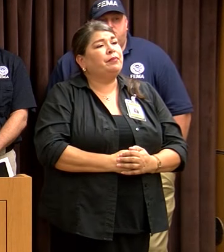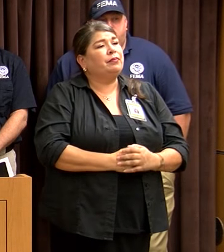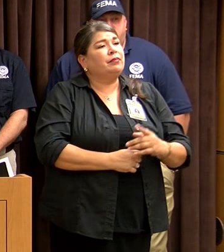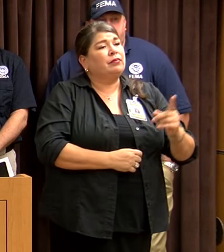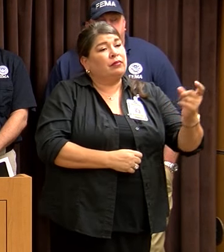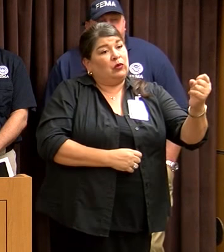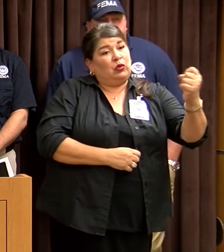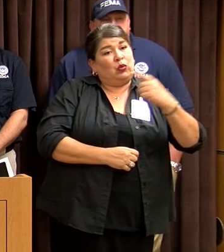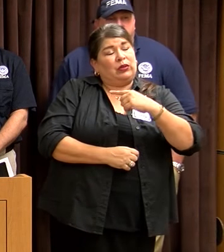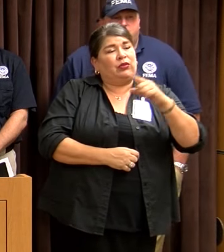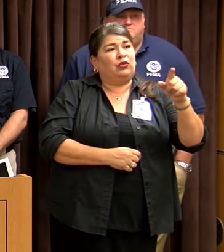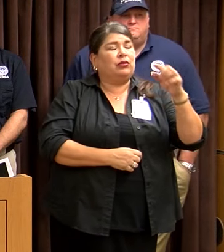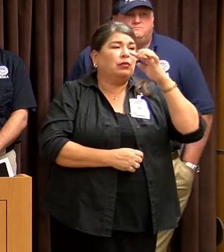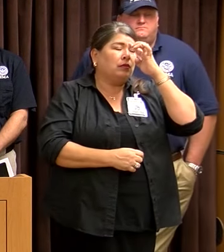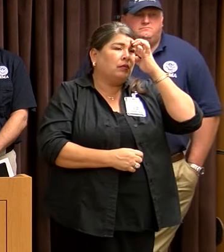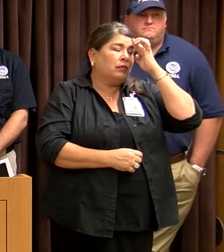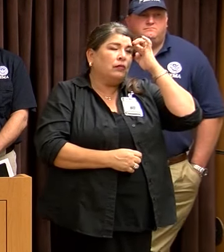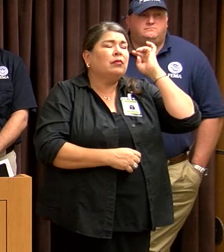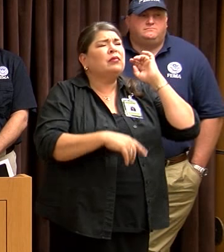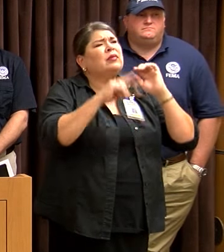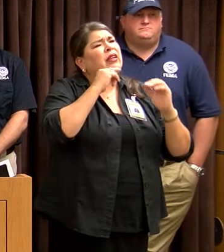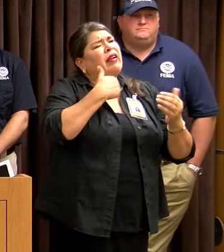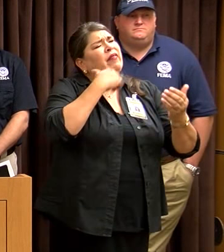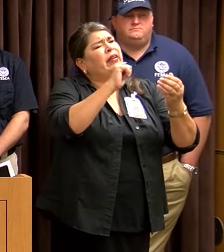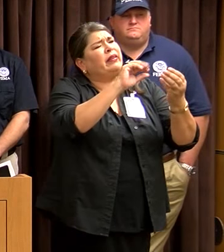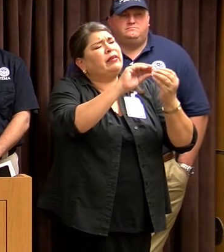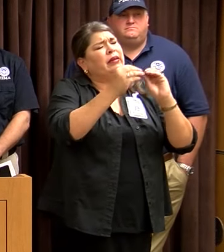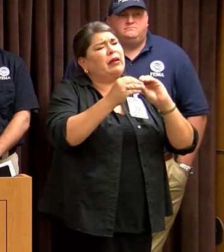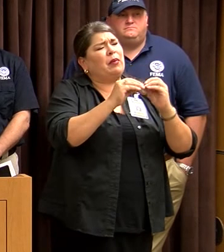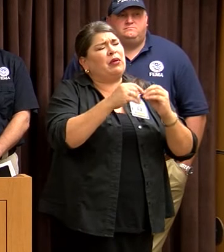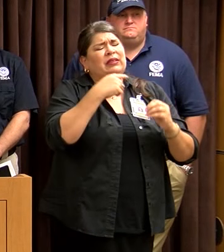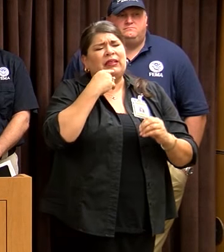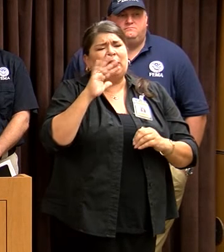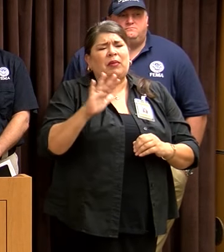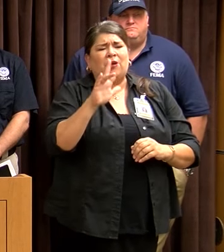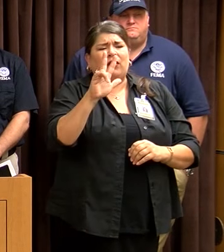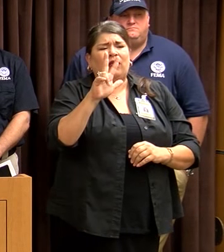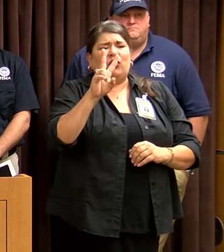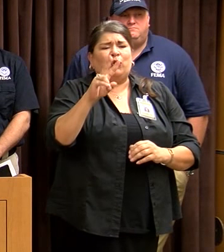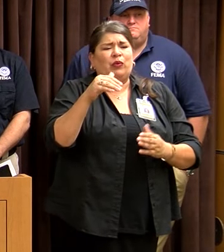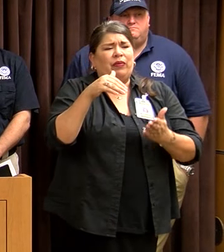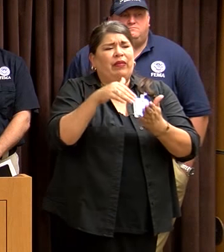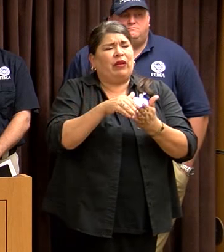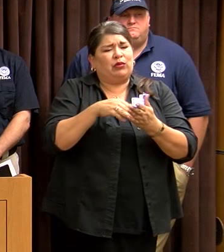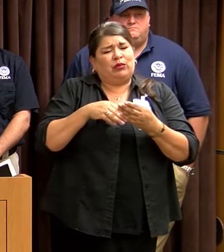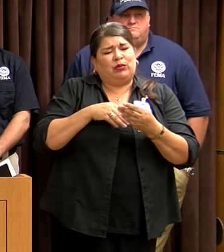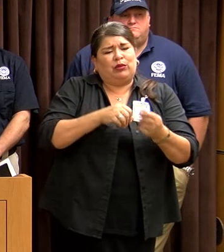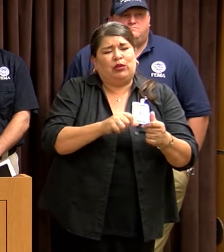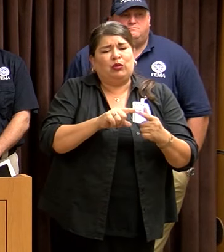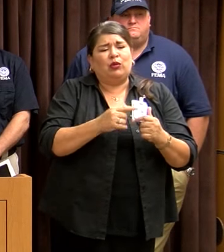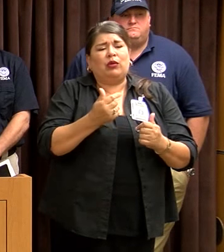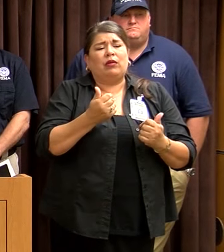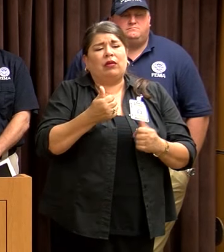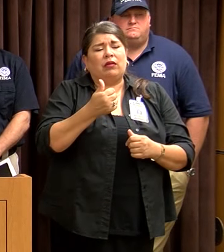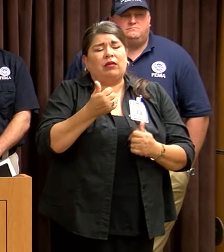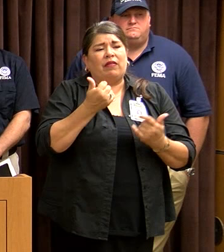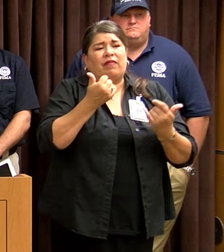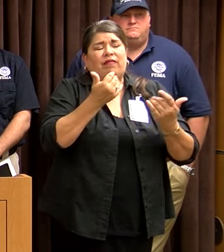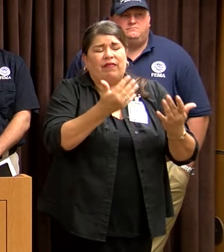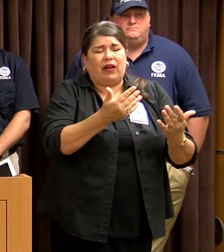Yes, sir. There's a figure that's being tossed around. They're saying $32,000 going to fire victims from